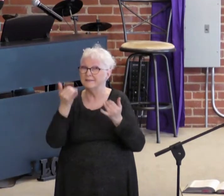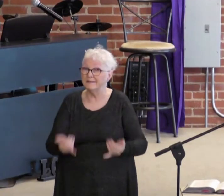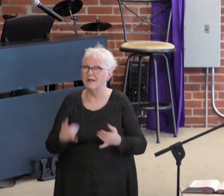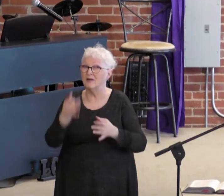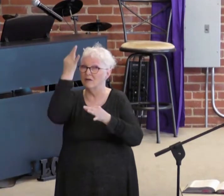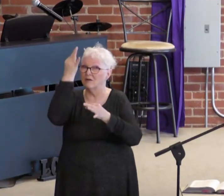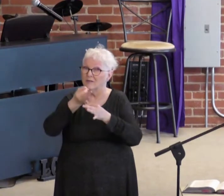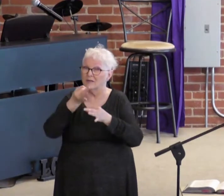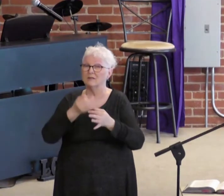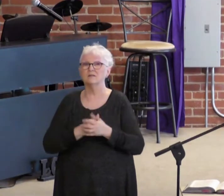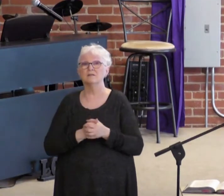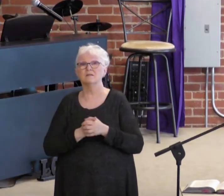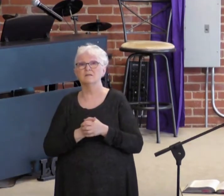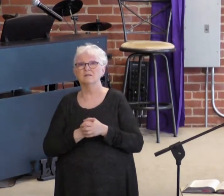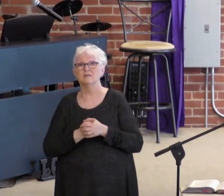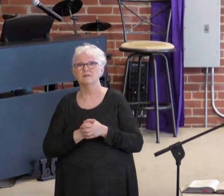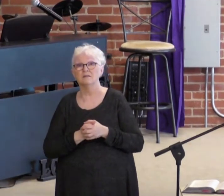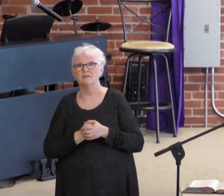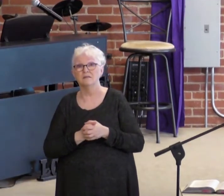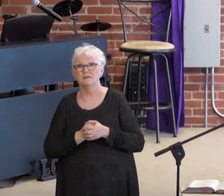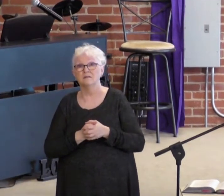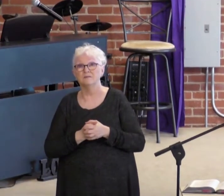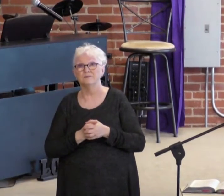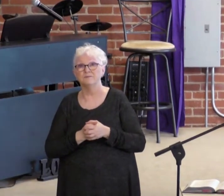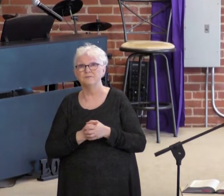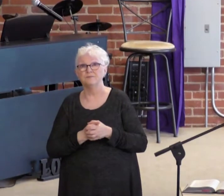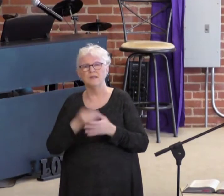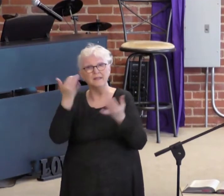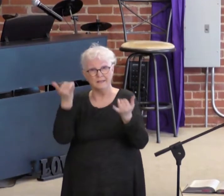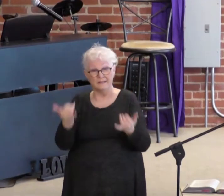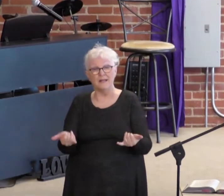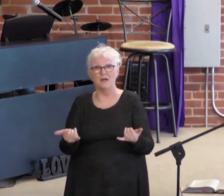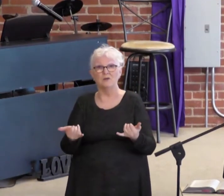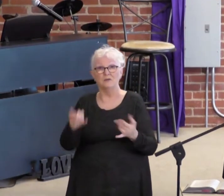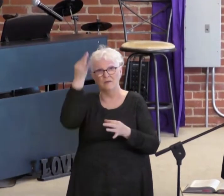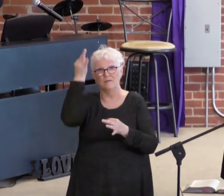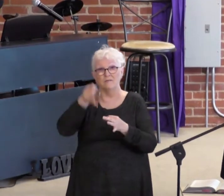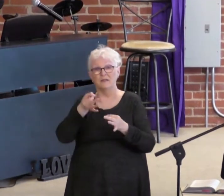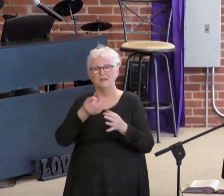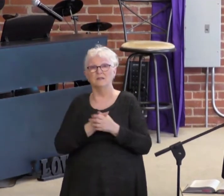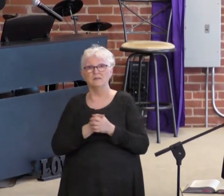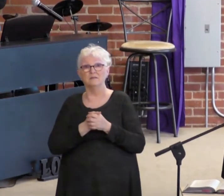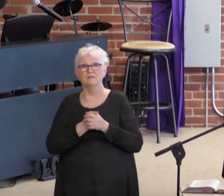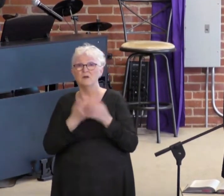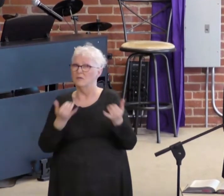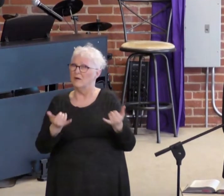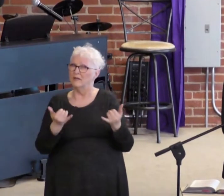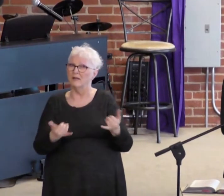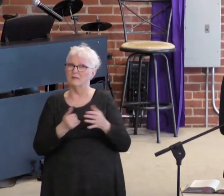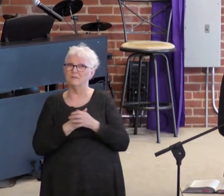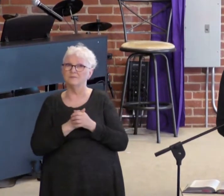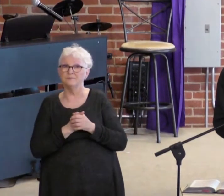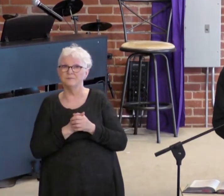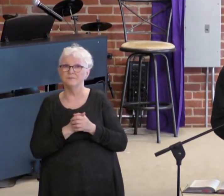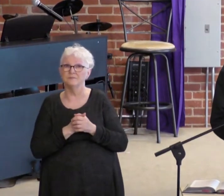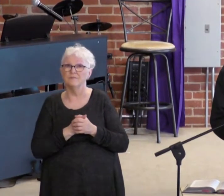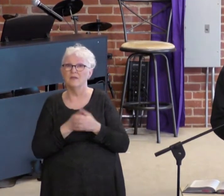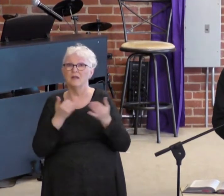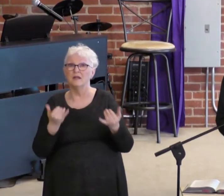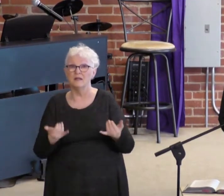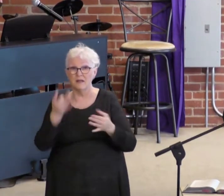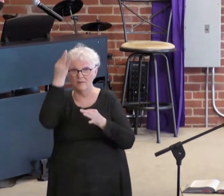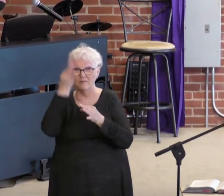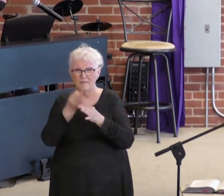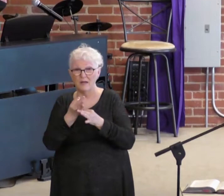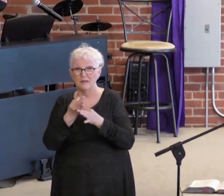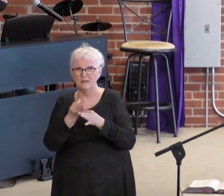faith, but a, he says, now faith is, right now. Now faith is